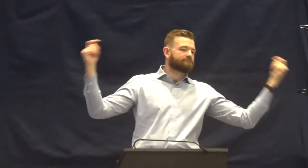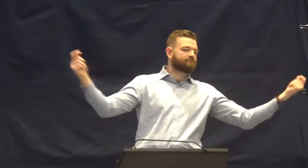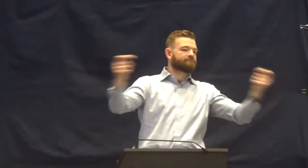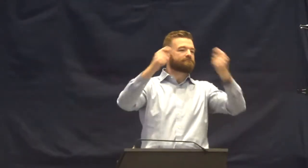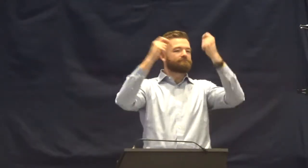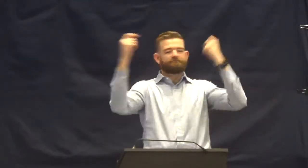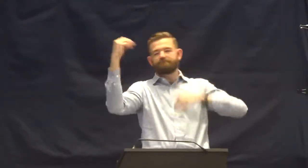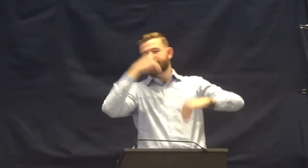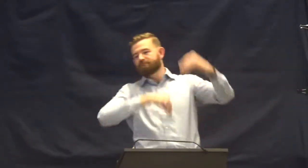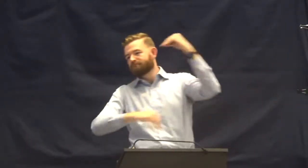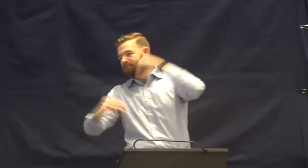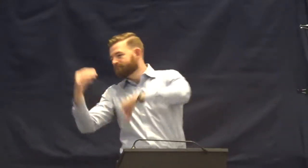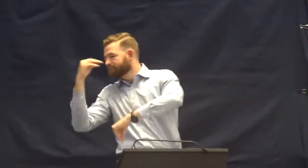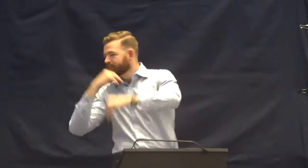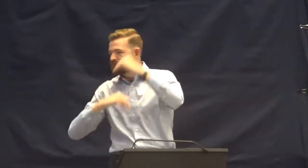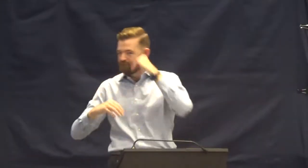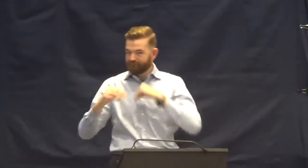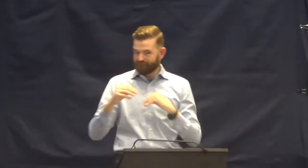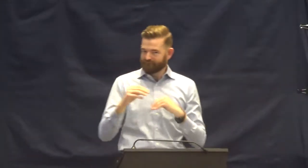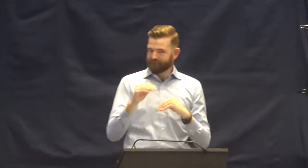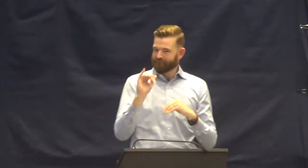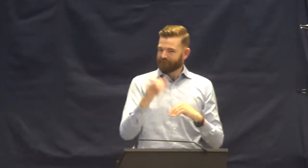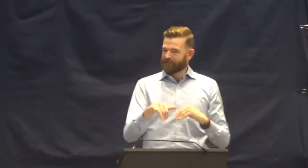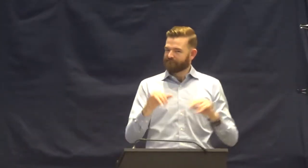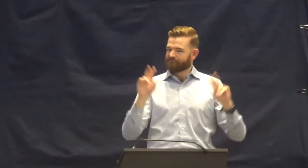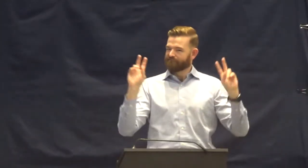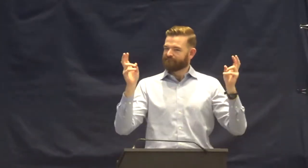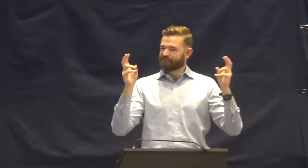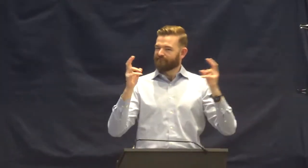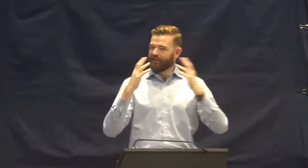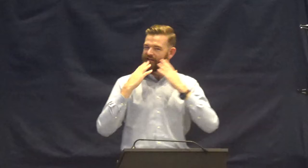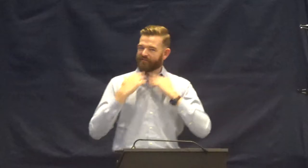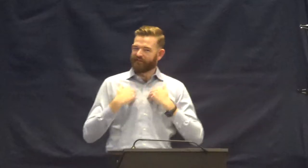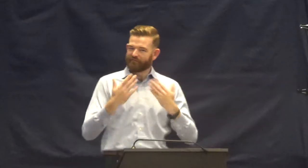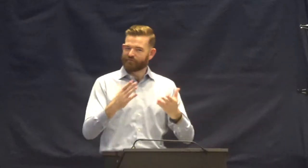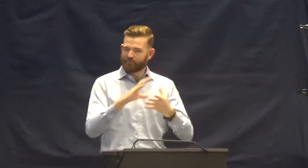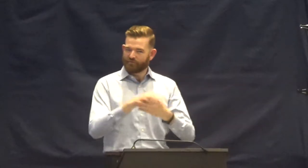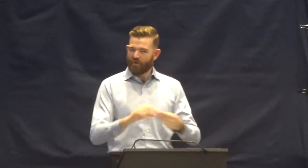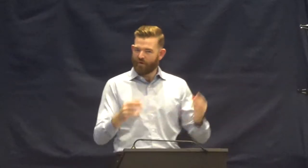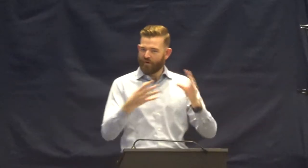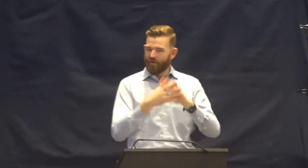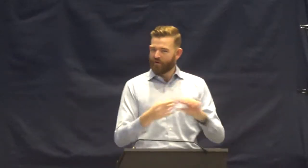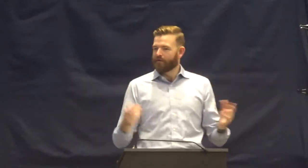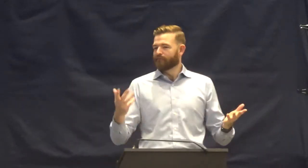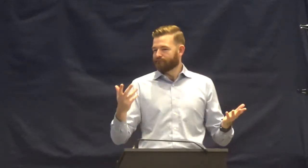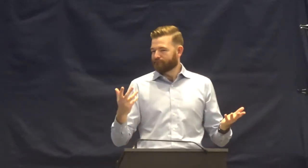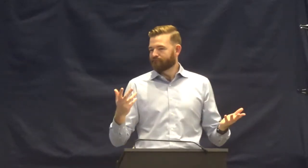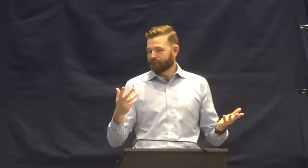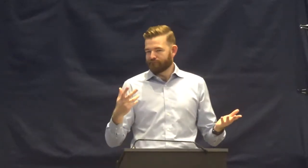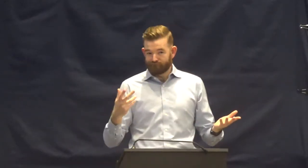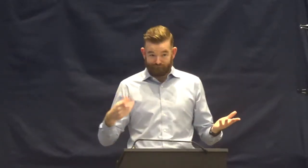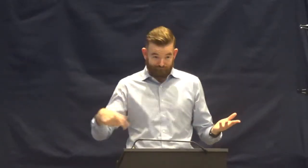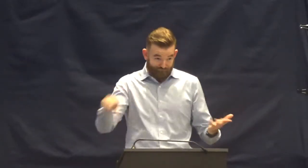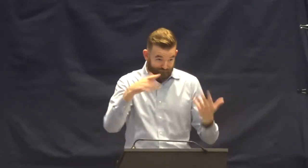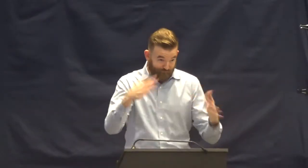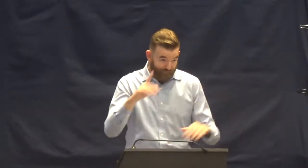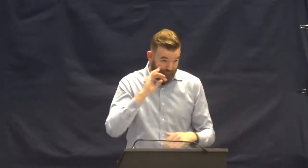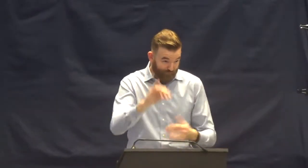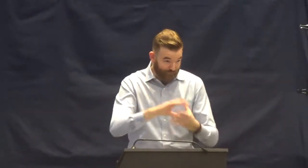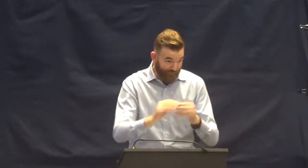big gathering and a feast and a huge celebration at harvest time. Now that's the traditional Thanksgiving